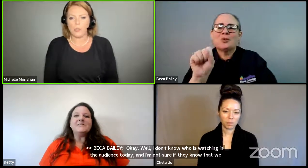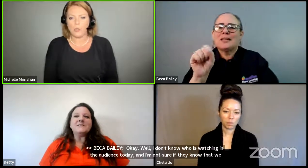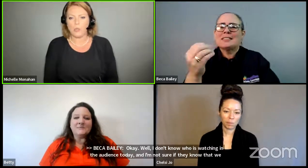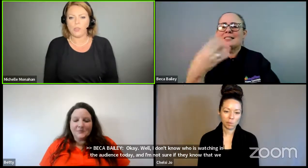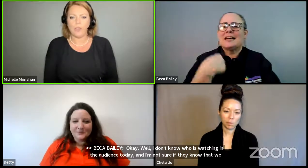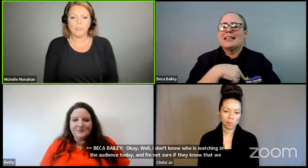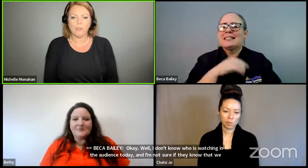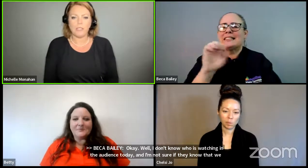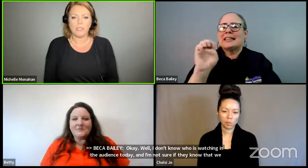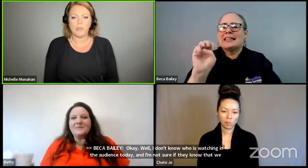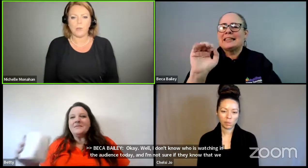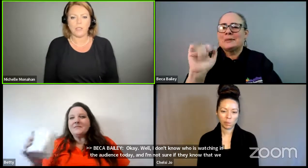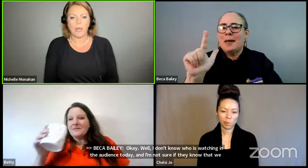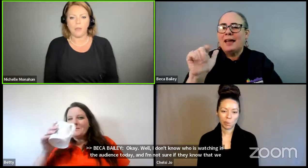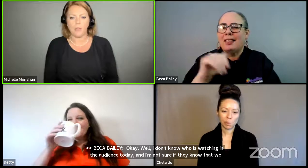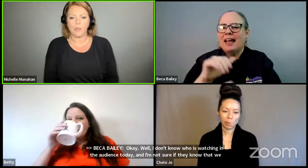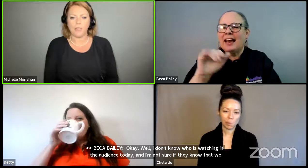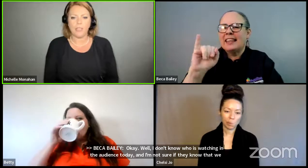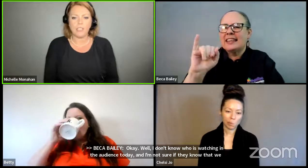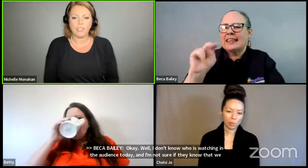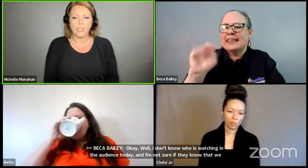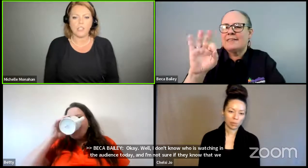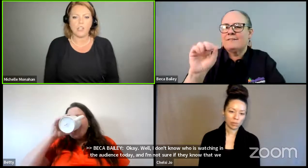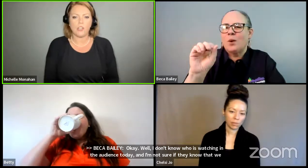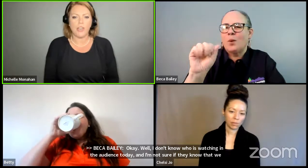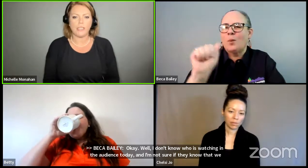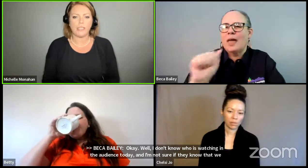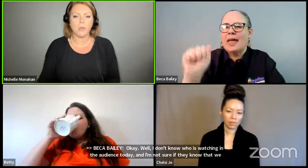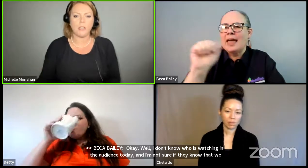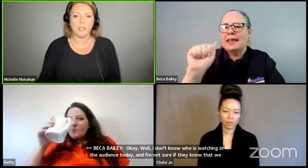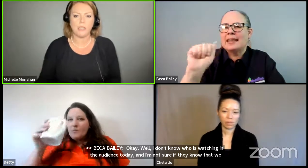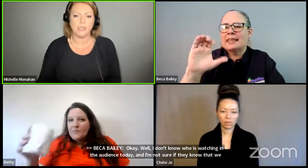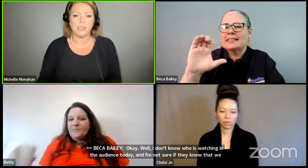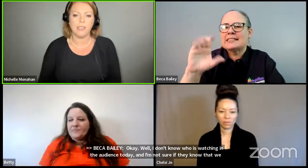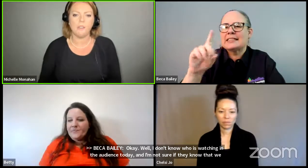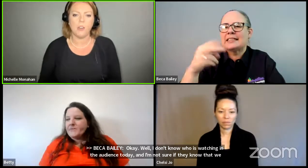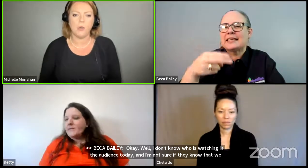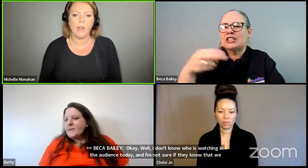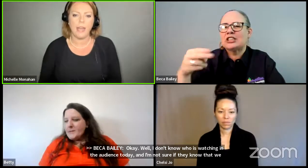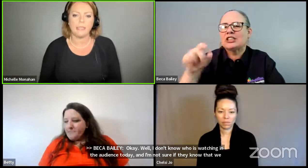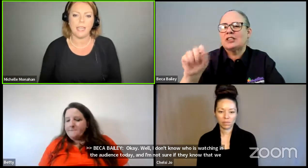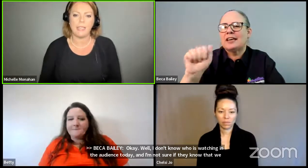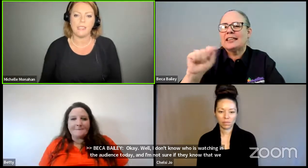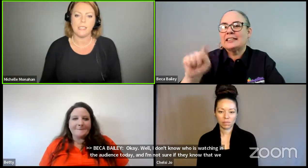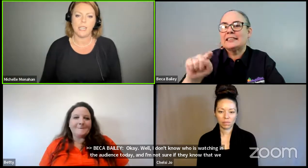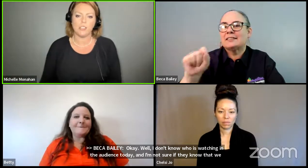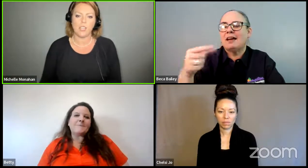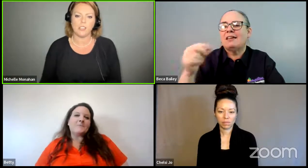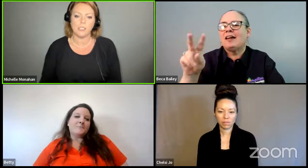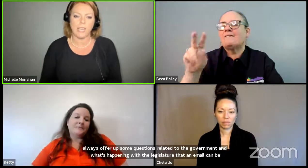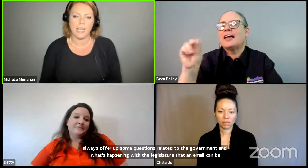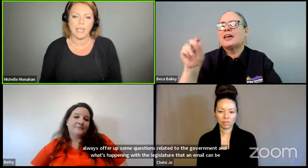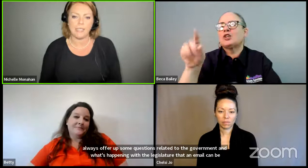related to the government and what's happening with the legislature, that an email can be sent to